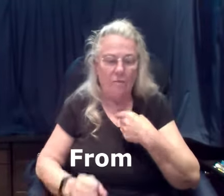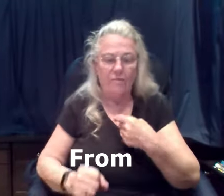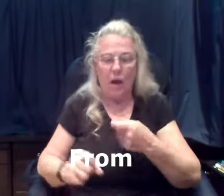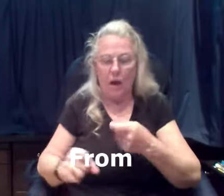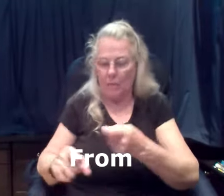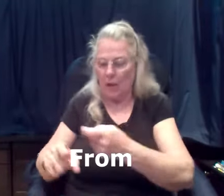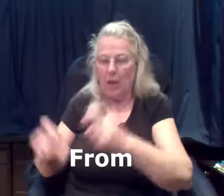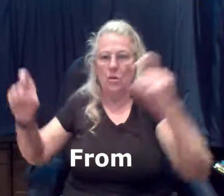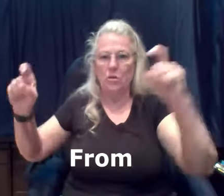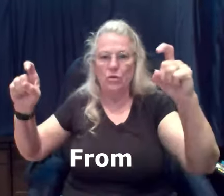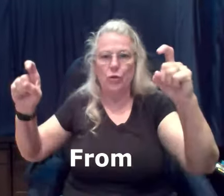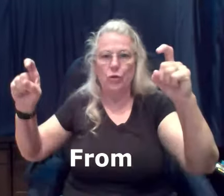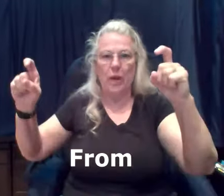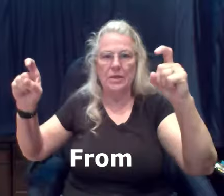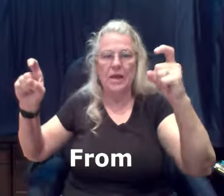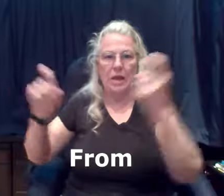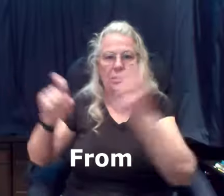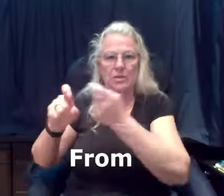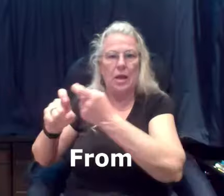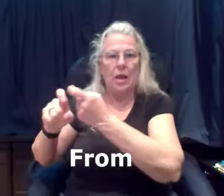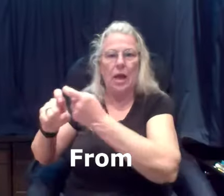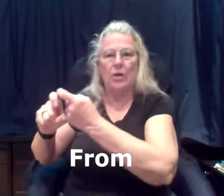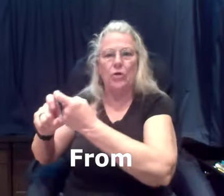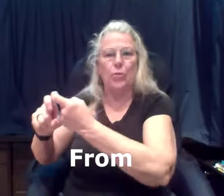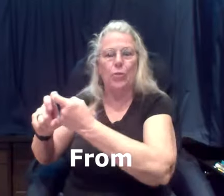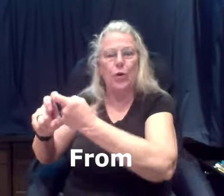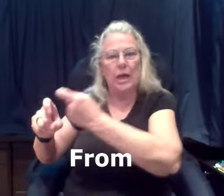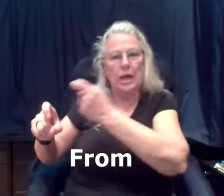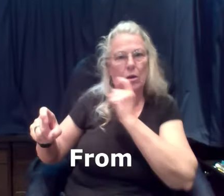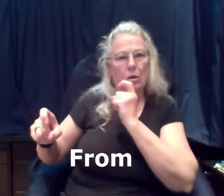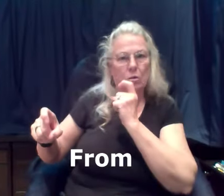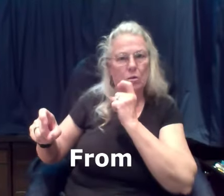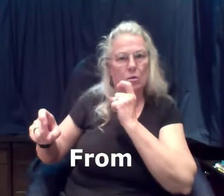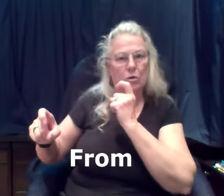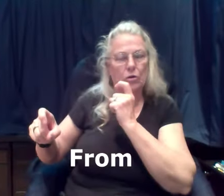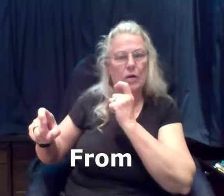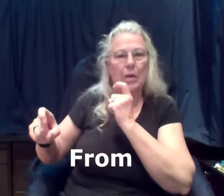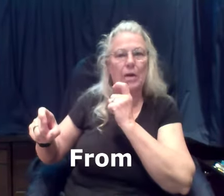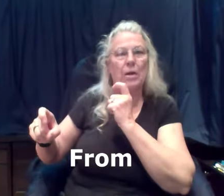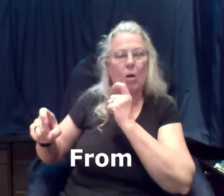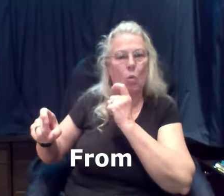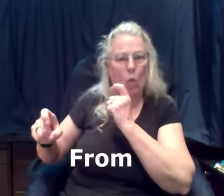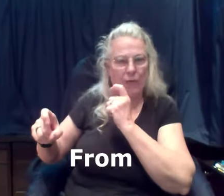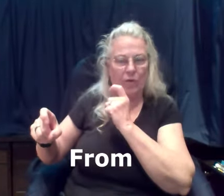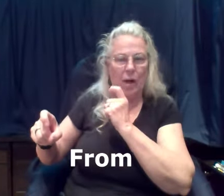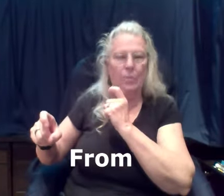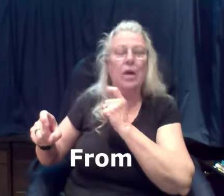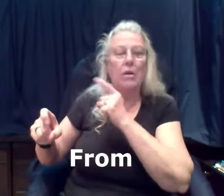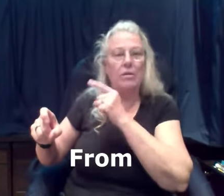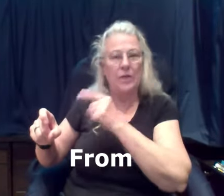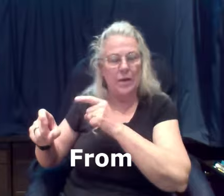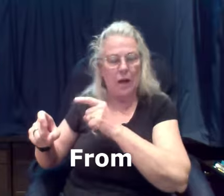From, two X hands, and you're bringing your dominant away from the non-dominant